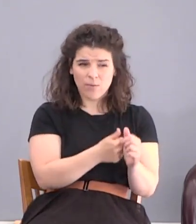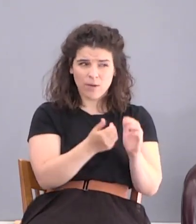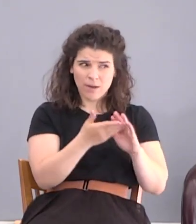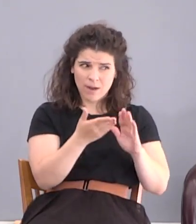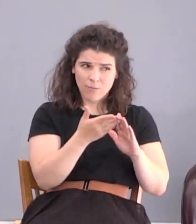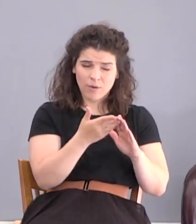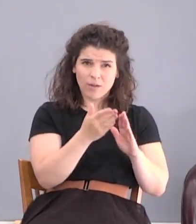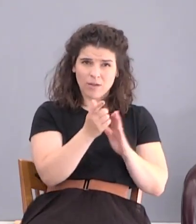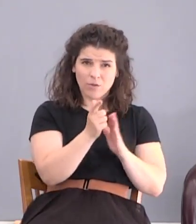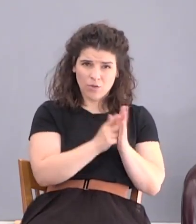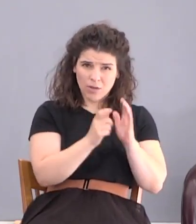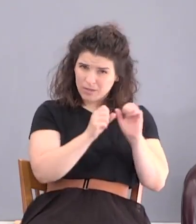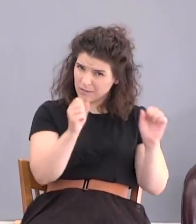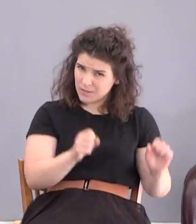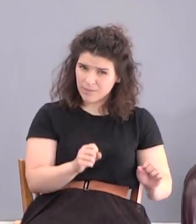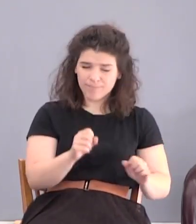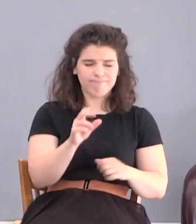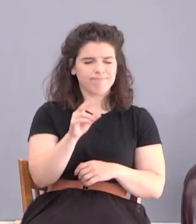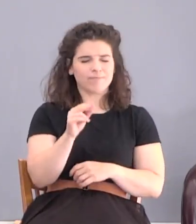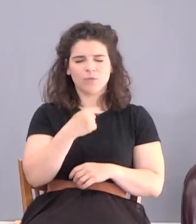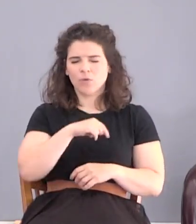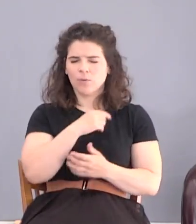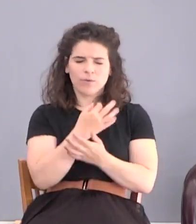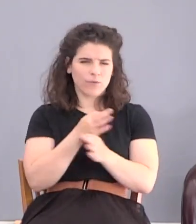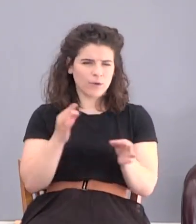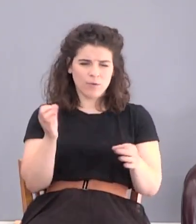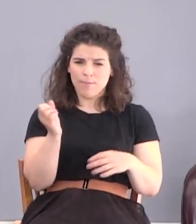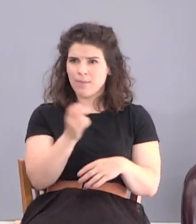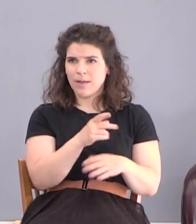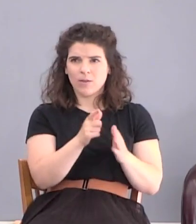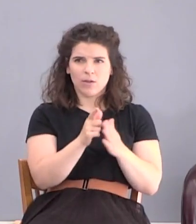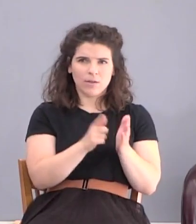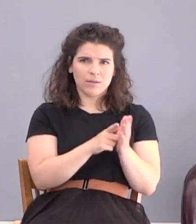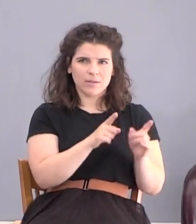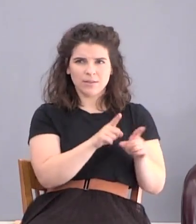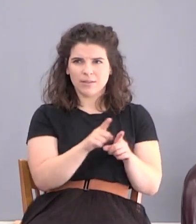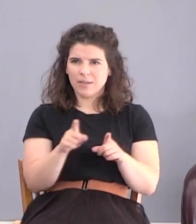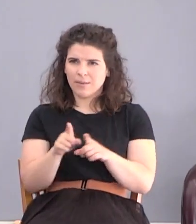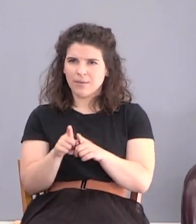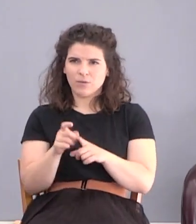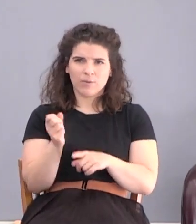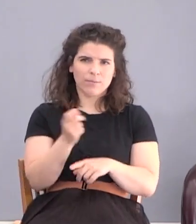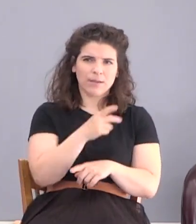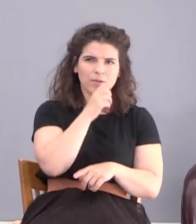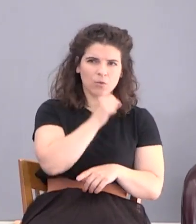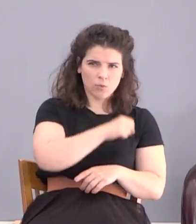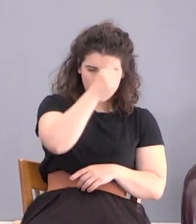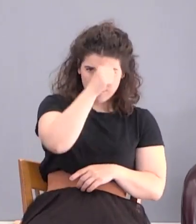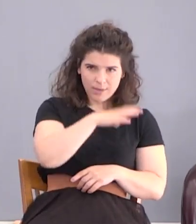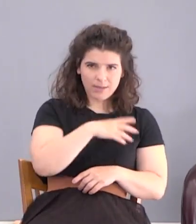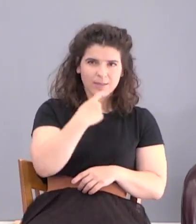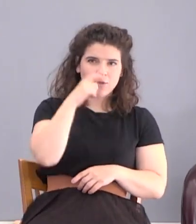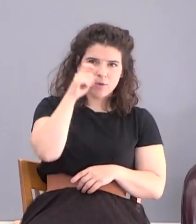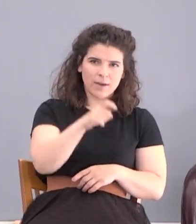we're freed from that. Going back to the law would be the same thing as going back to the old man and saying you have to serve the old man.